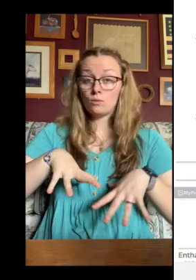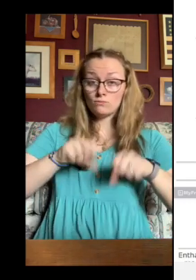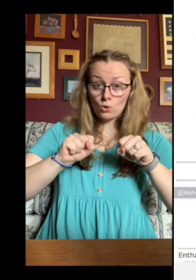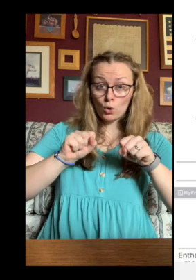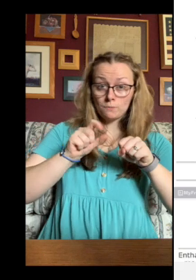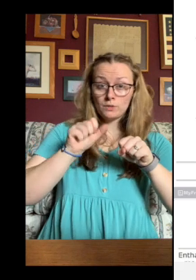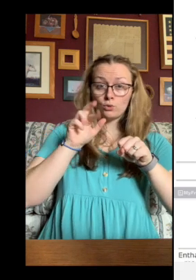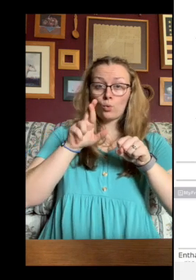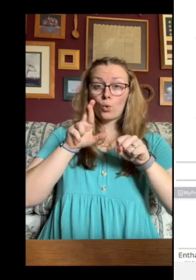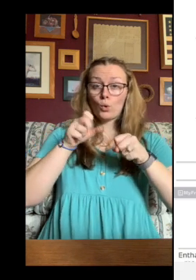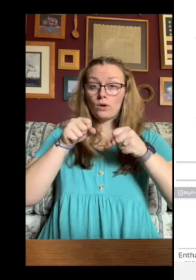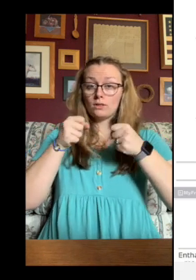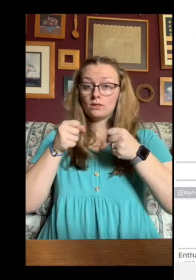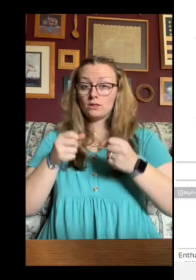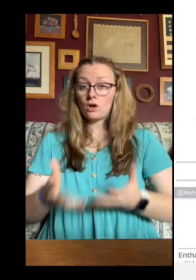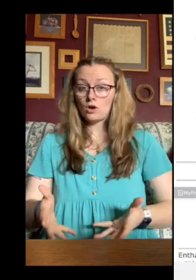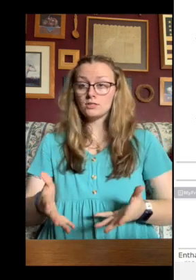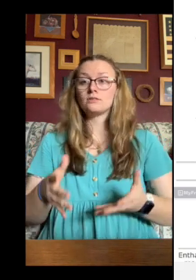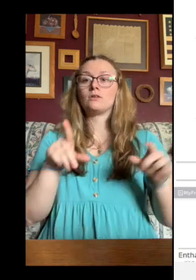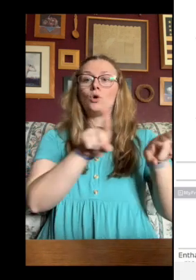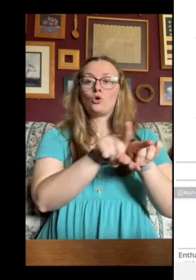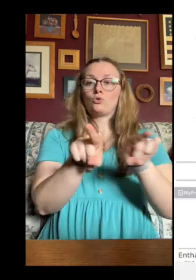also called heat of formation.